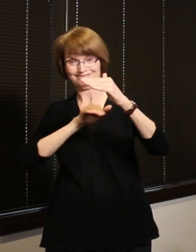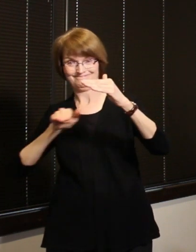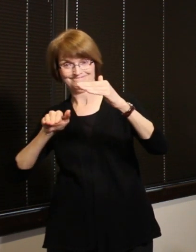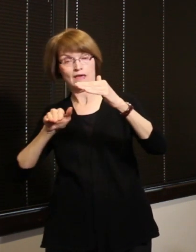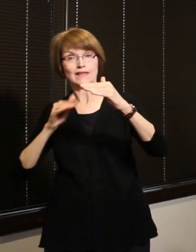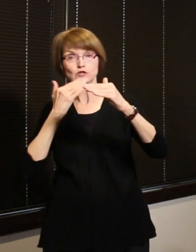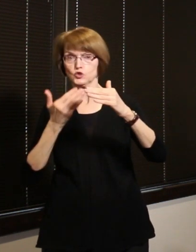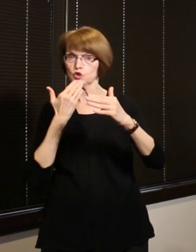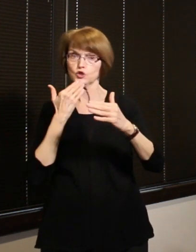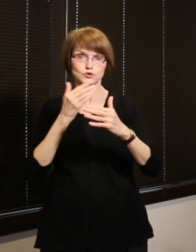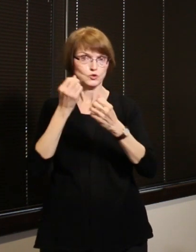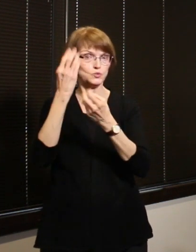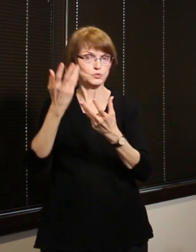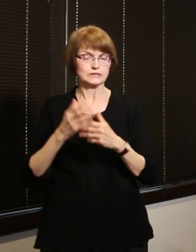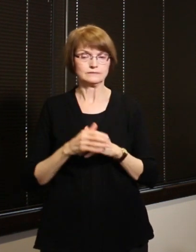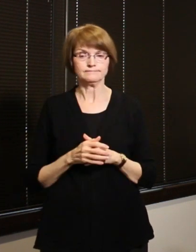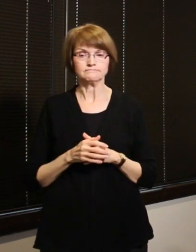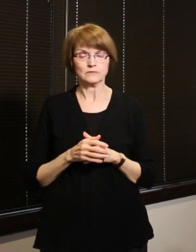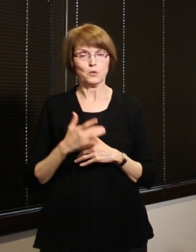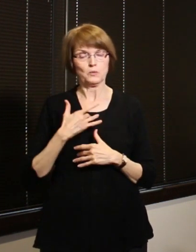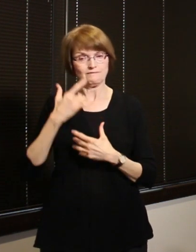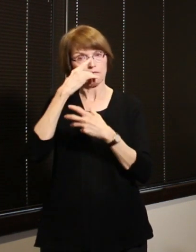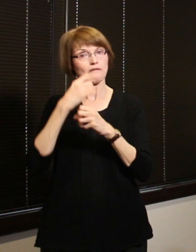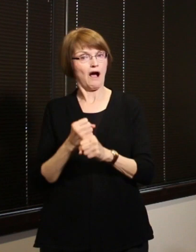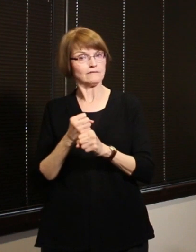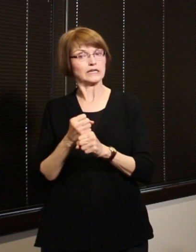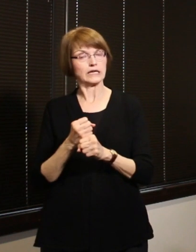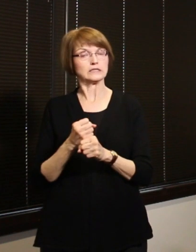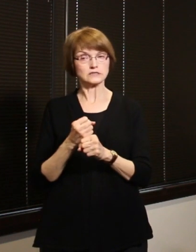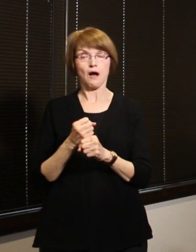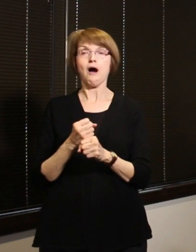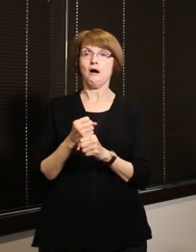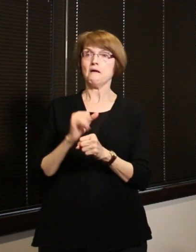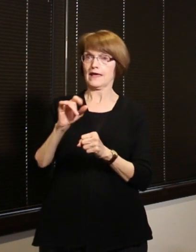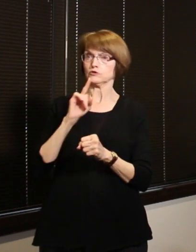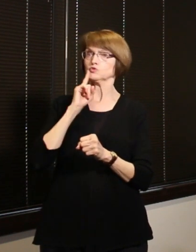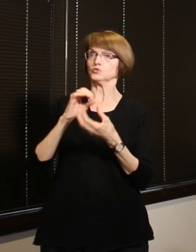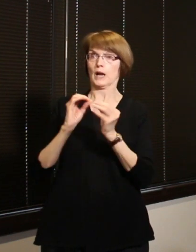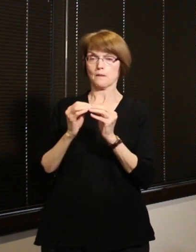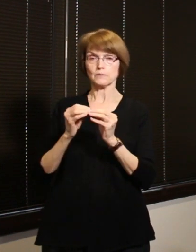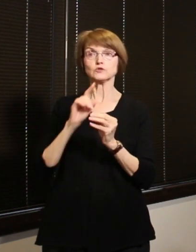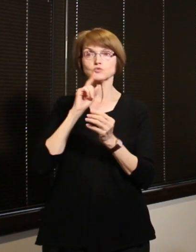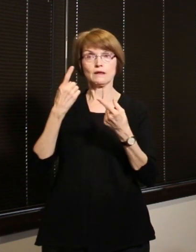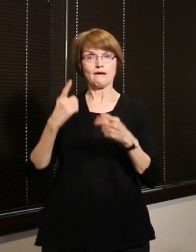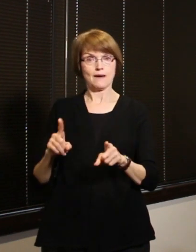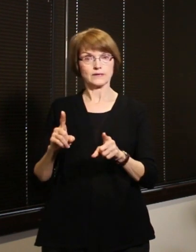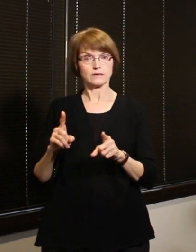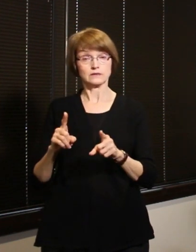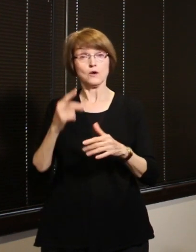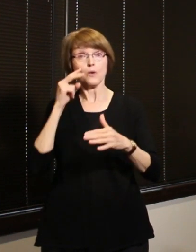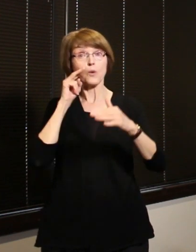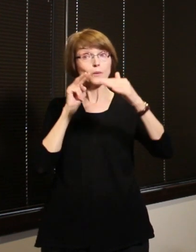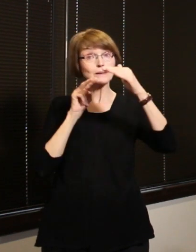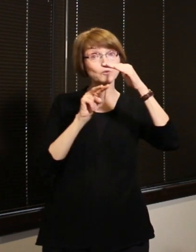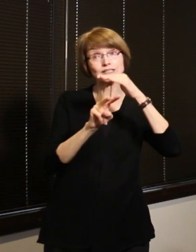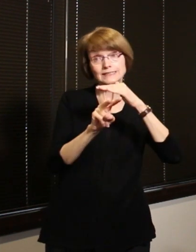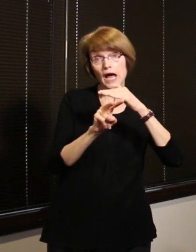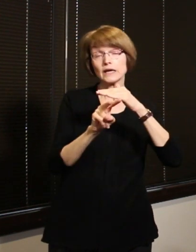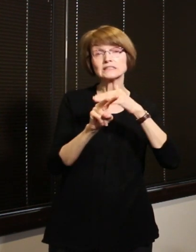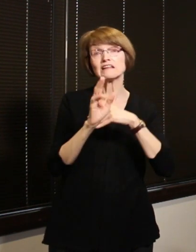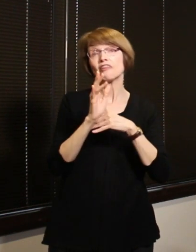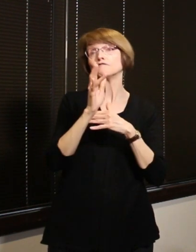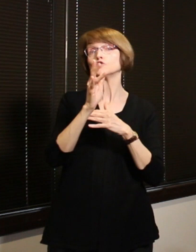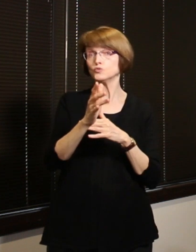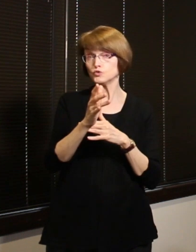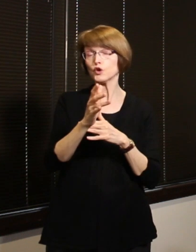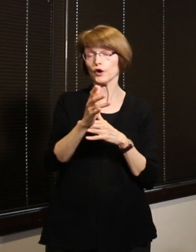news. It gives us confidence that what we're seeing is actually true, and that what we predict is going to go into the future